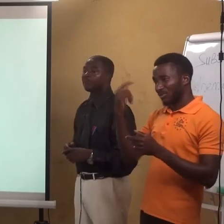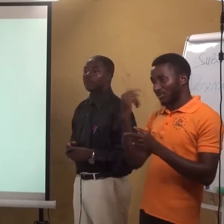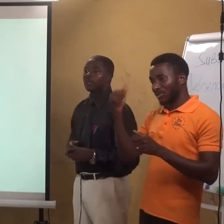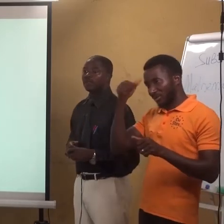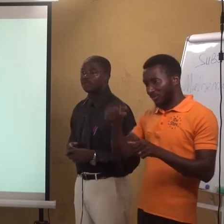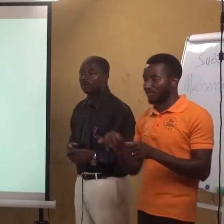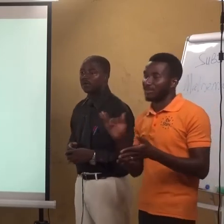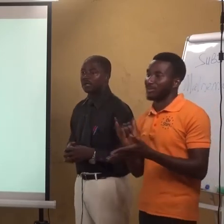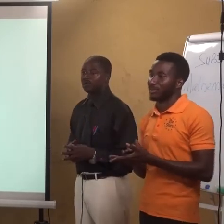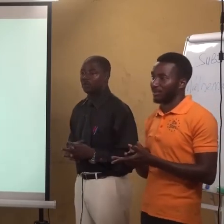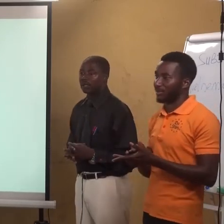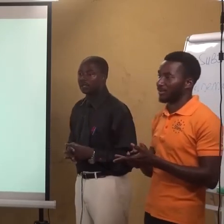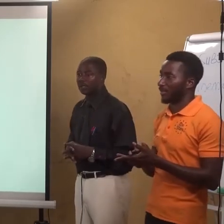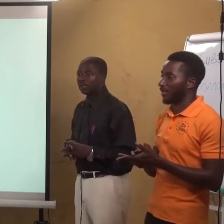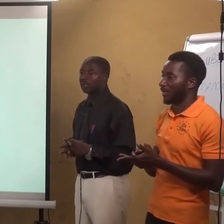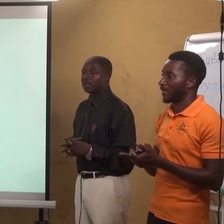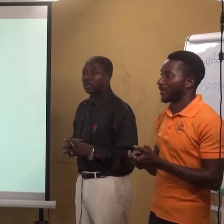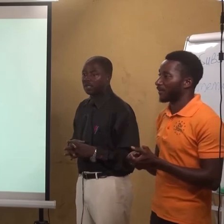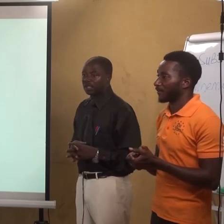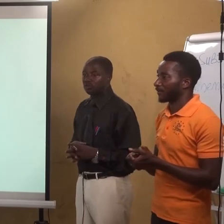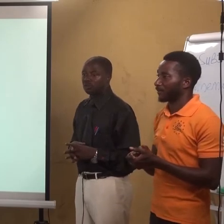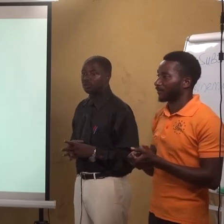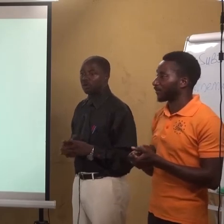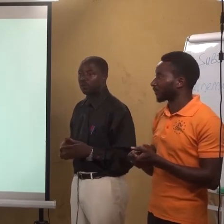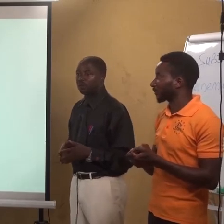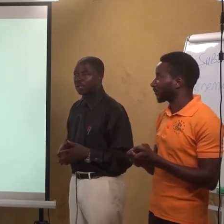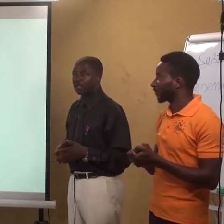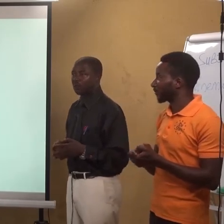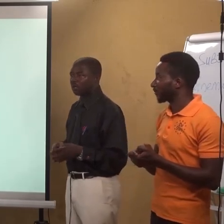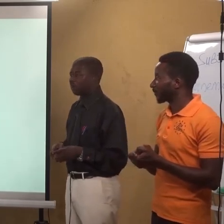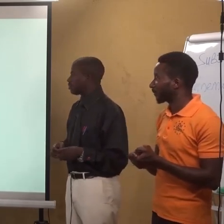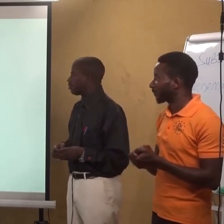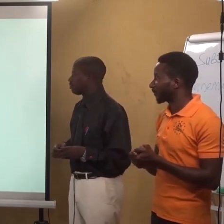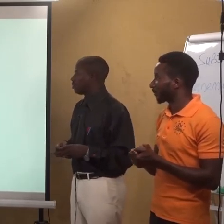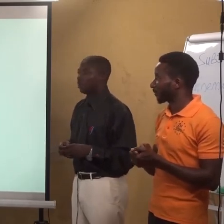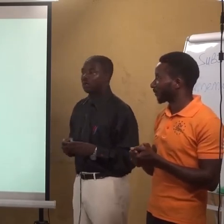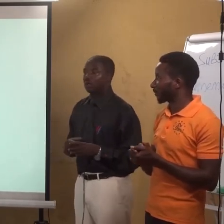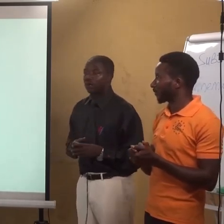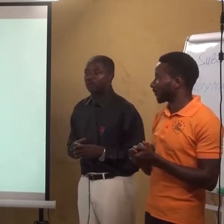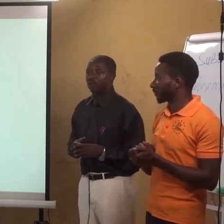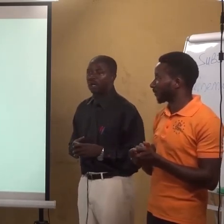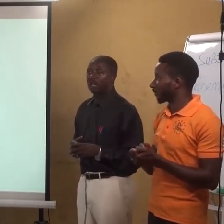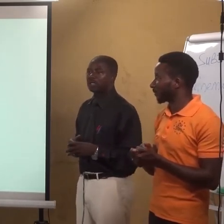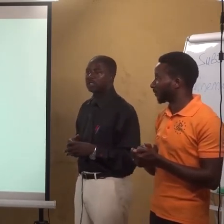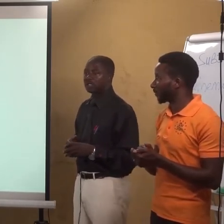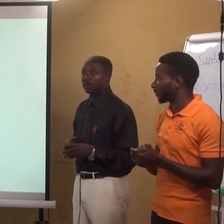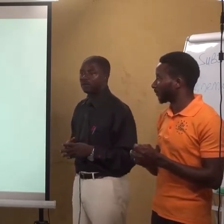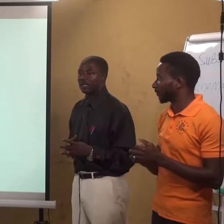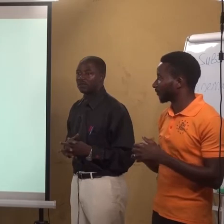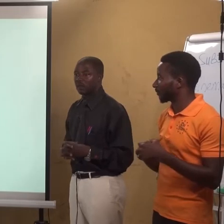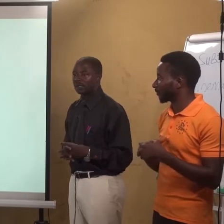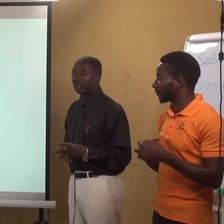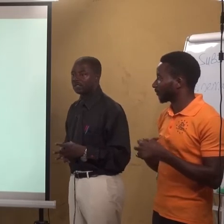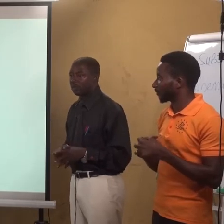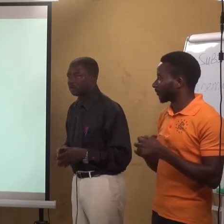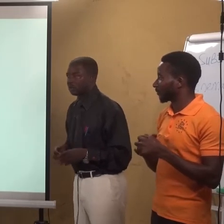power 7 minus 1. 32 open bracket 1 over 2 raised to the power 7